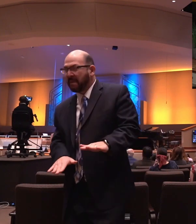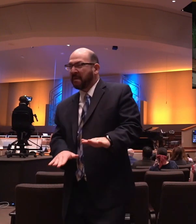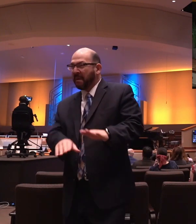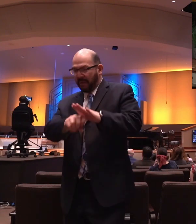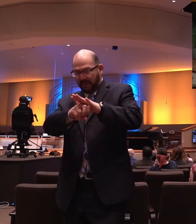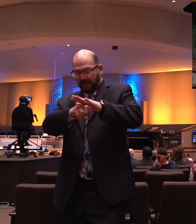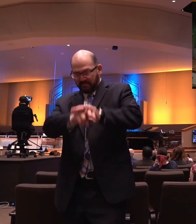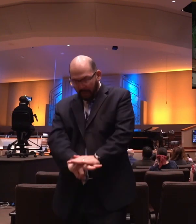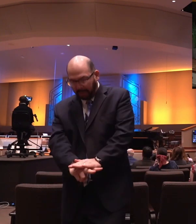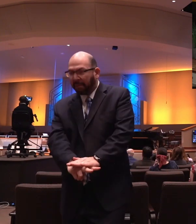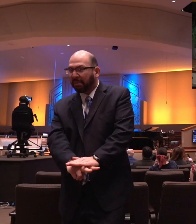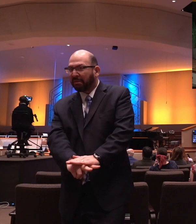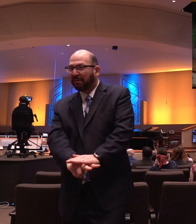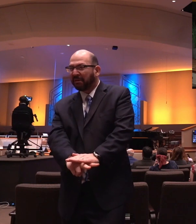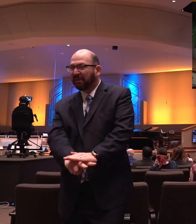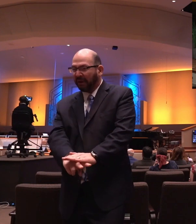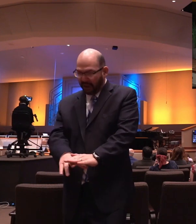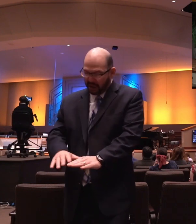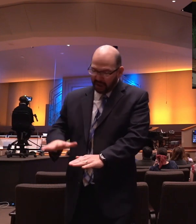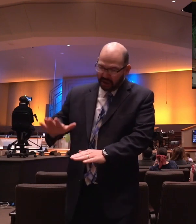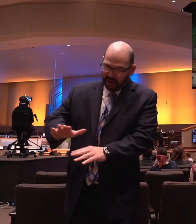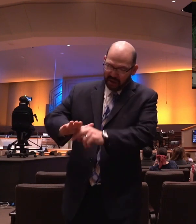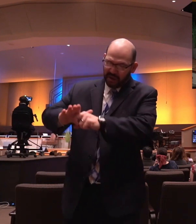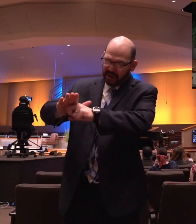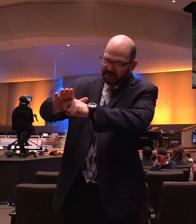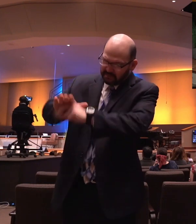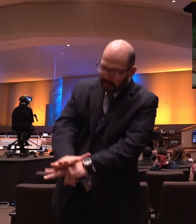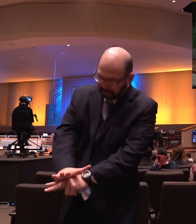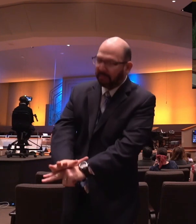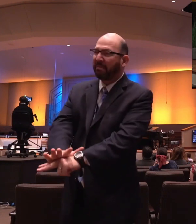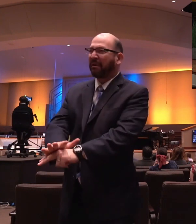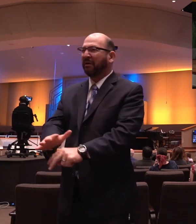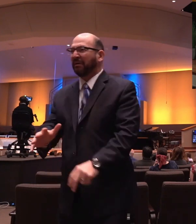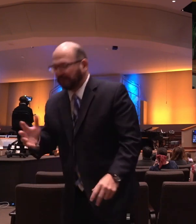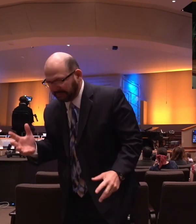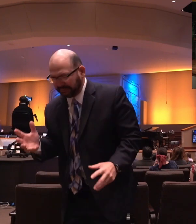Well, something's got to happen. And so he goes to where the candle is.